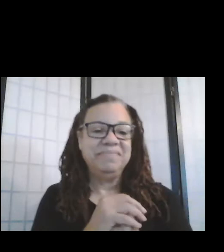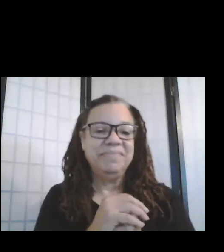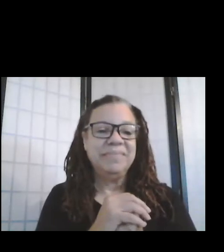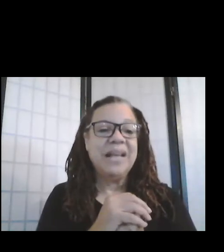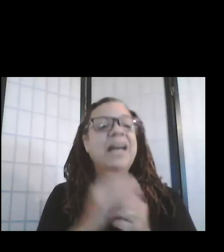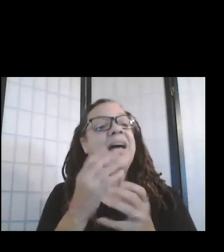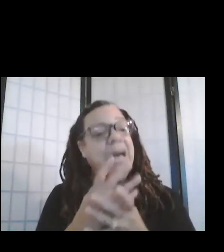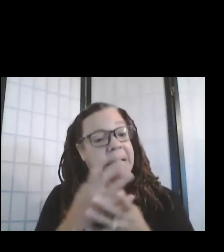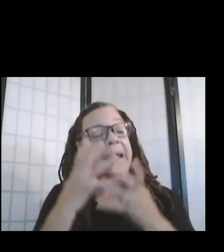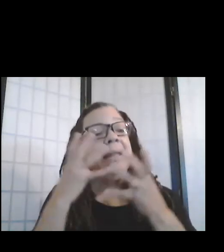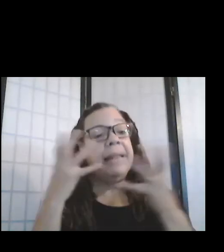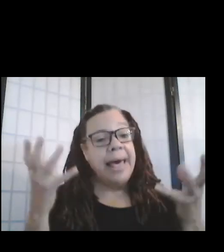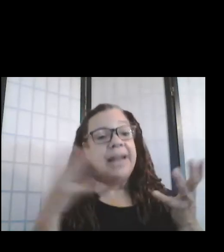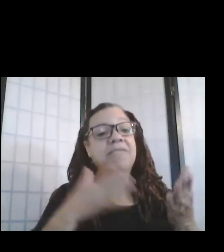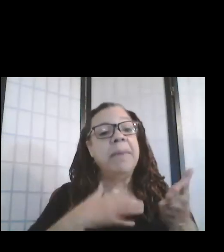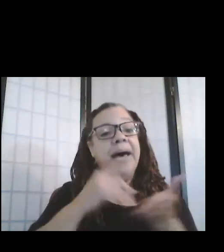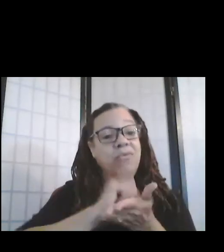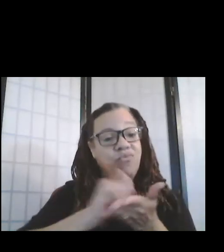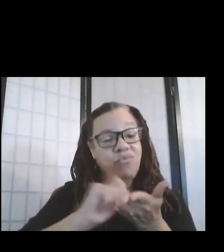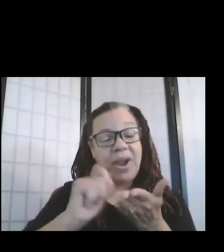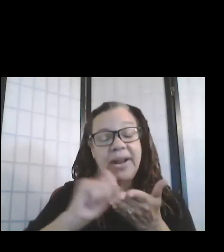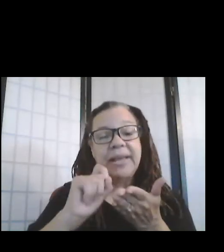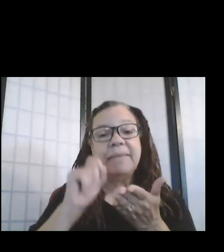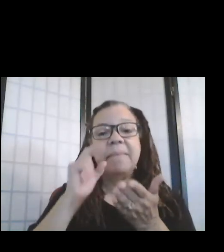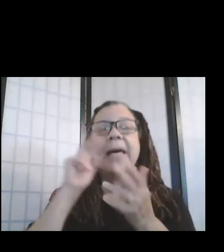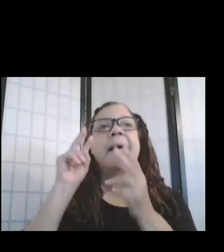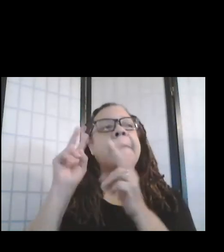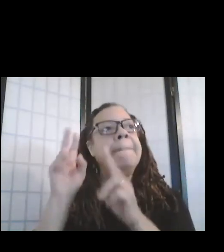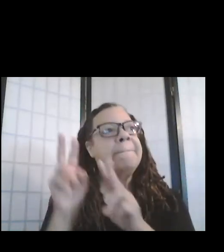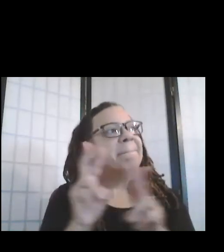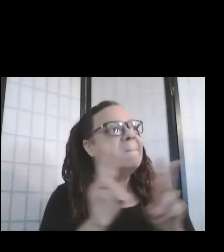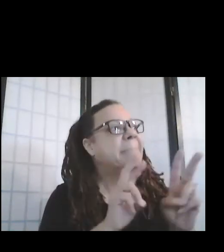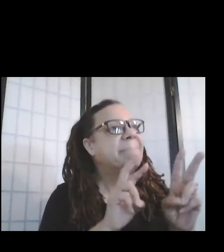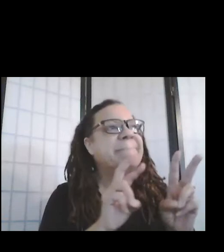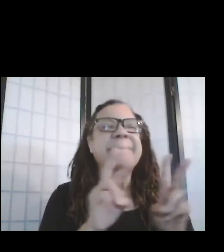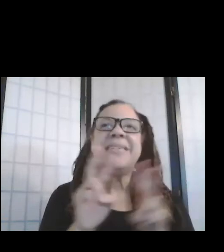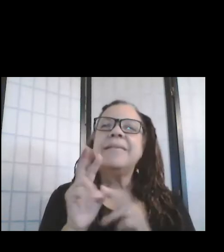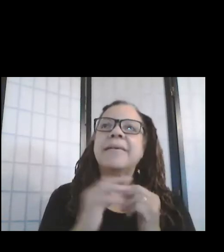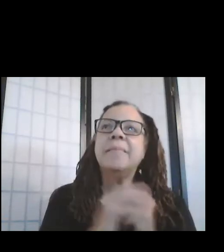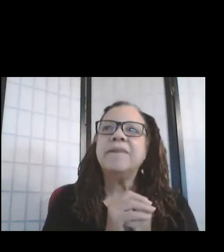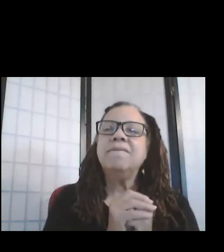it has to do with looking around for